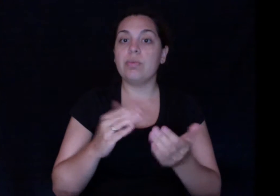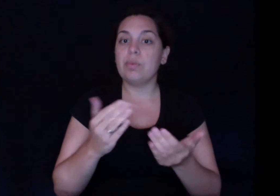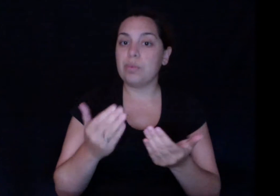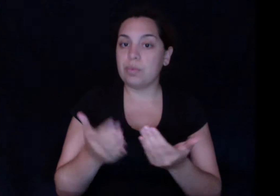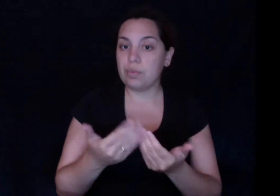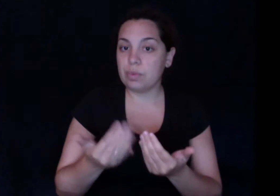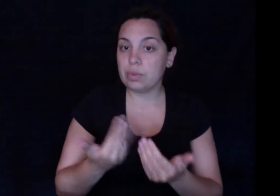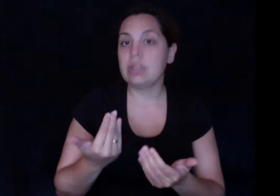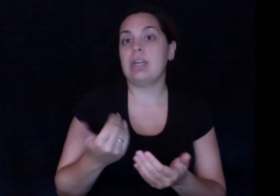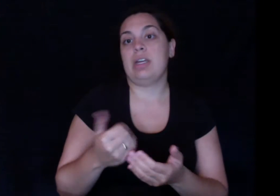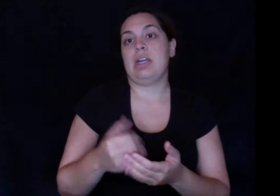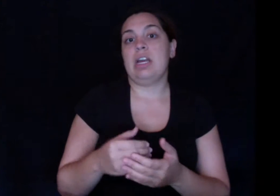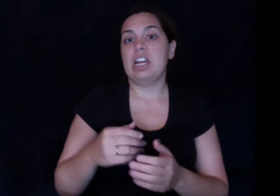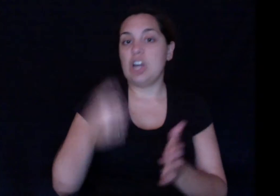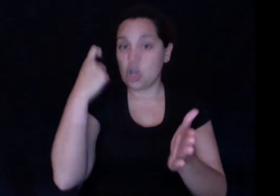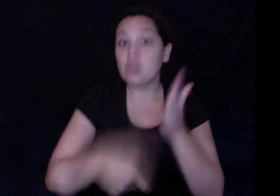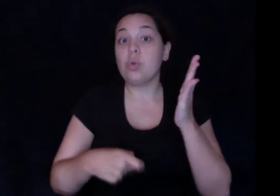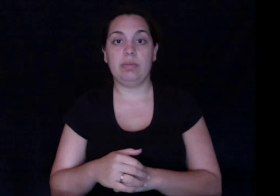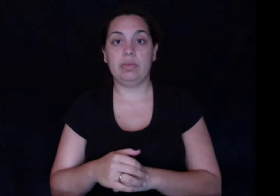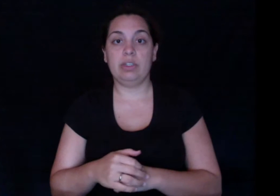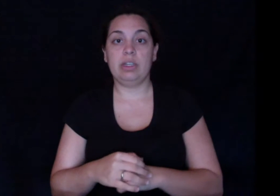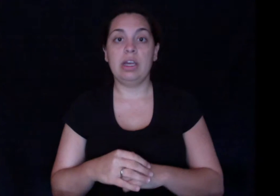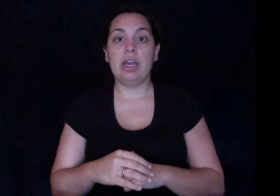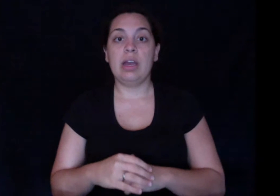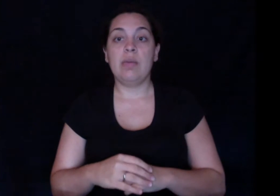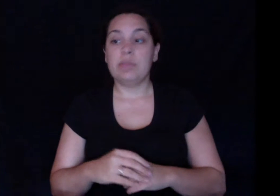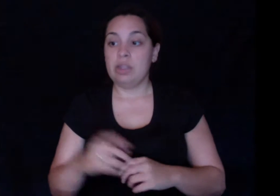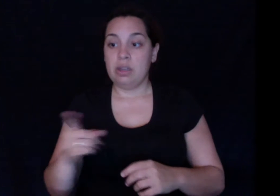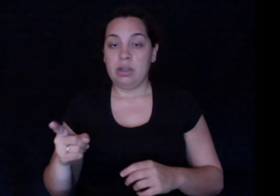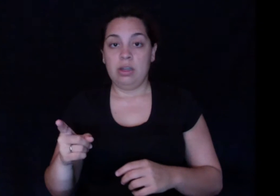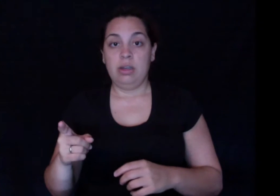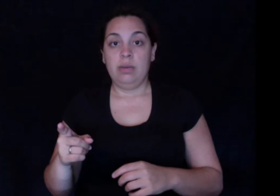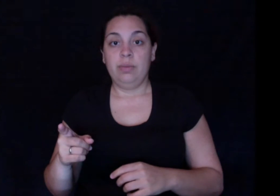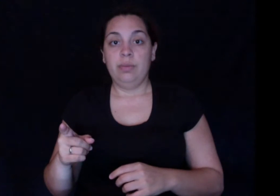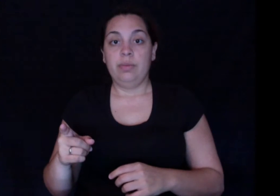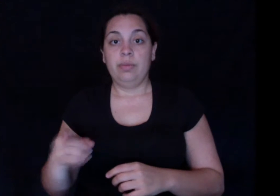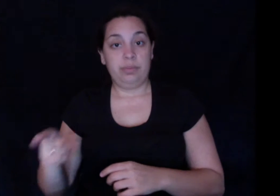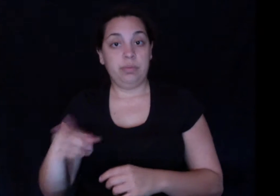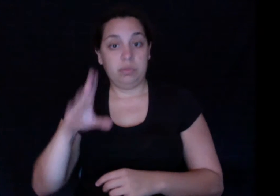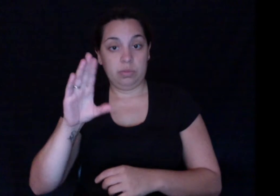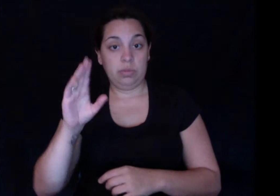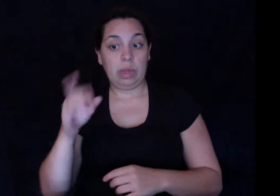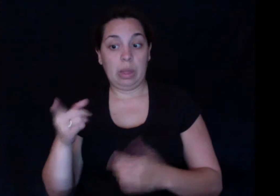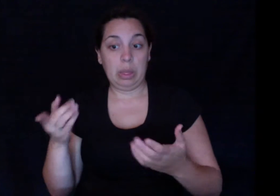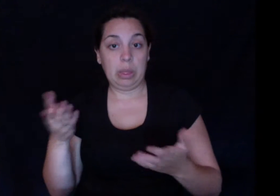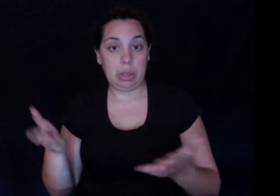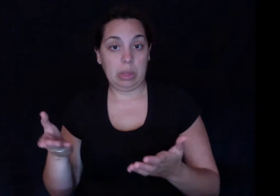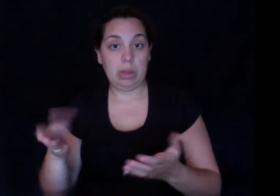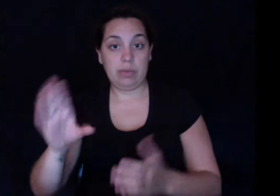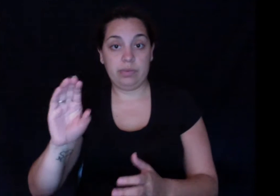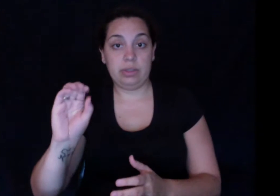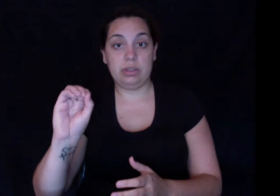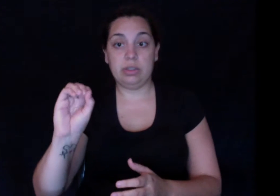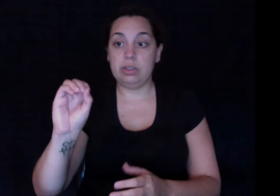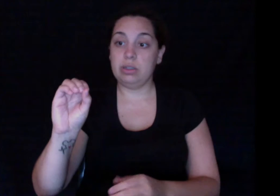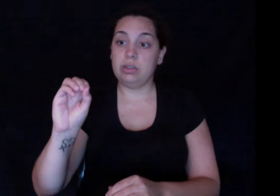if you don't use mountains of data, this is a great way to save a lot of money on your phone bill. Their average phone bill is only $23 a month. It's no